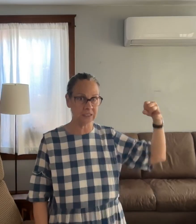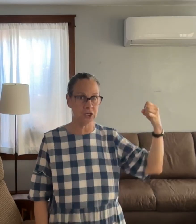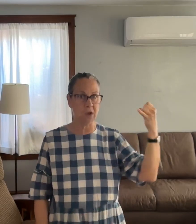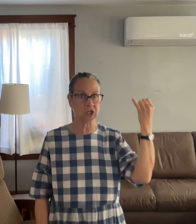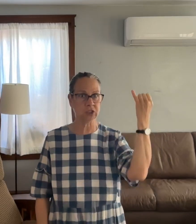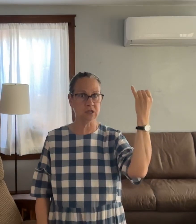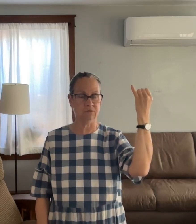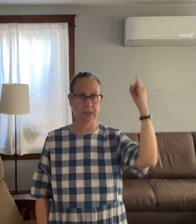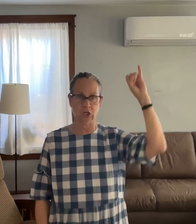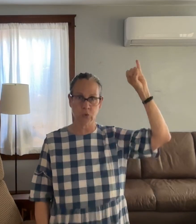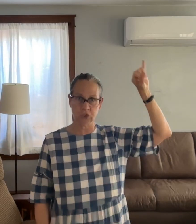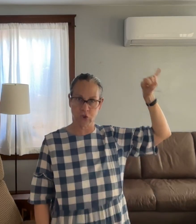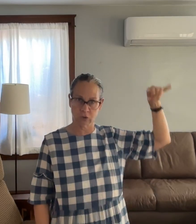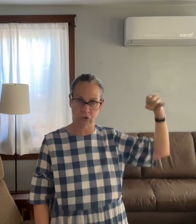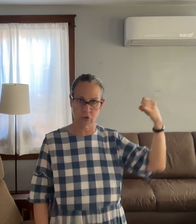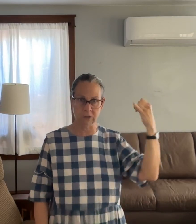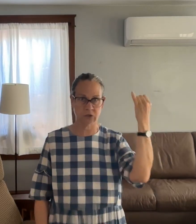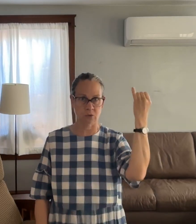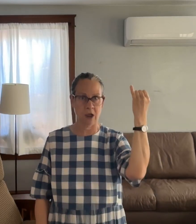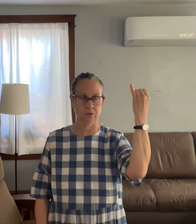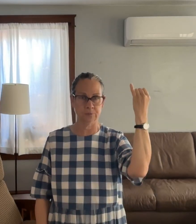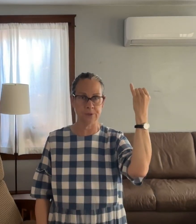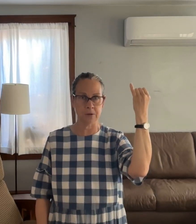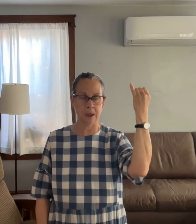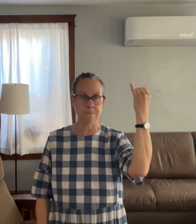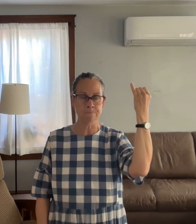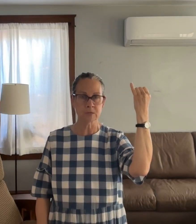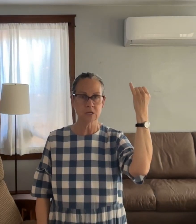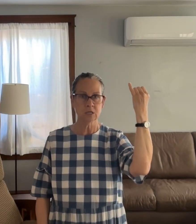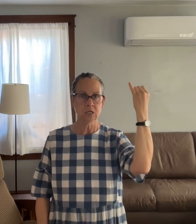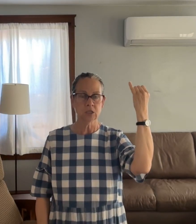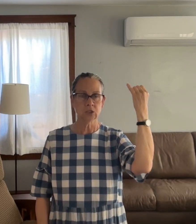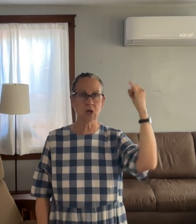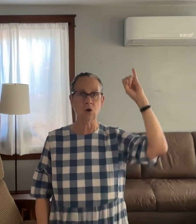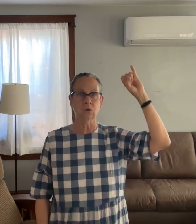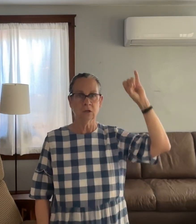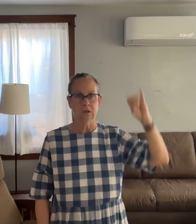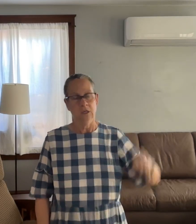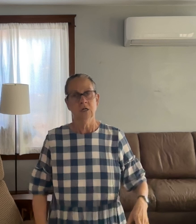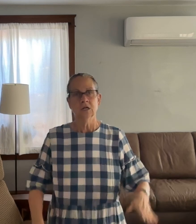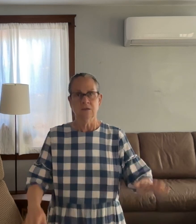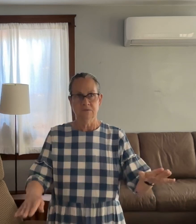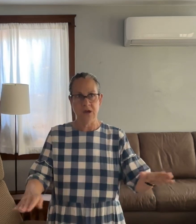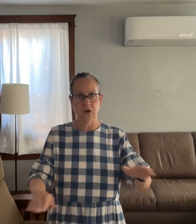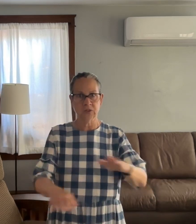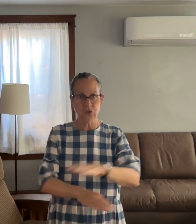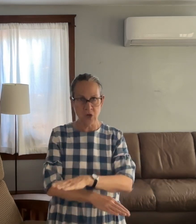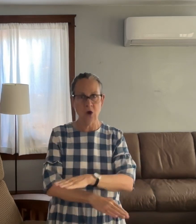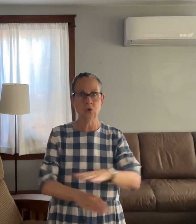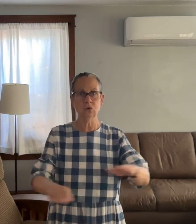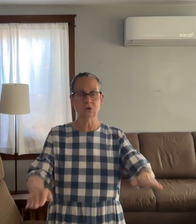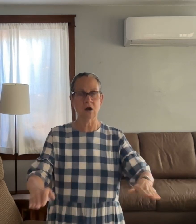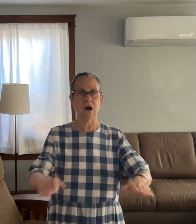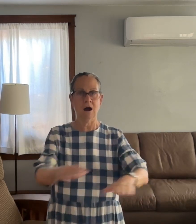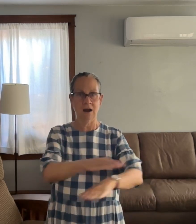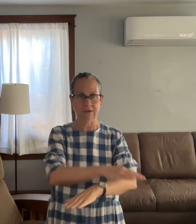you actually even like twist your wrist around, okay? So, there's no God